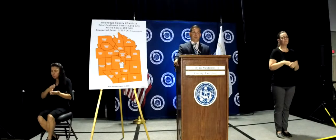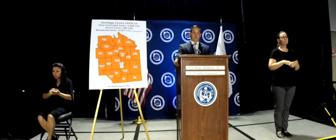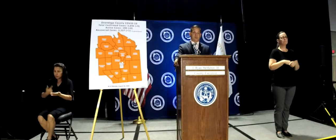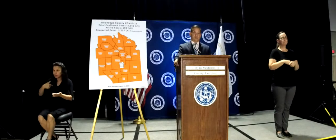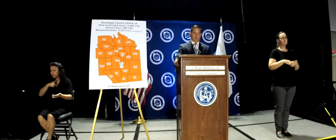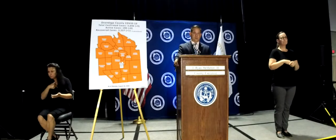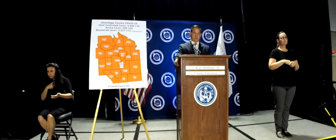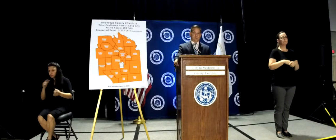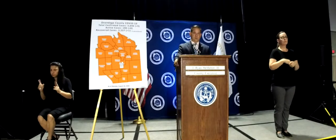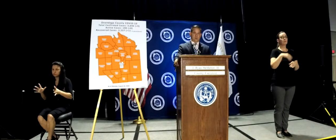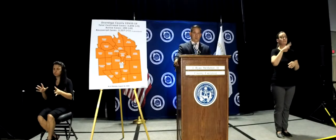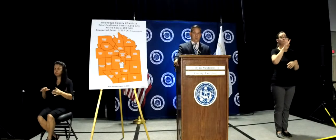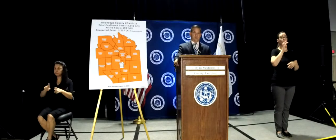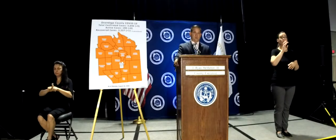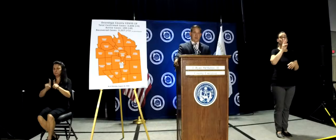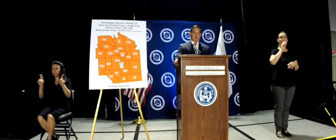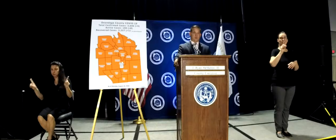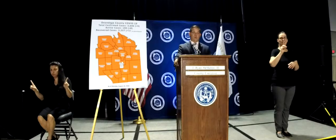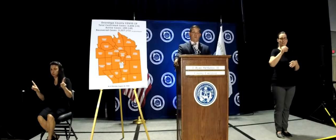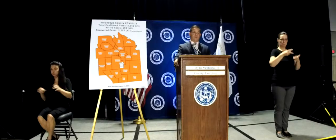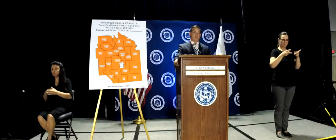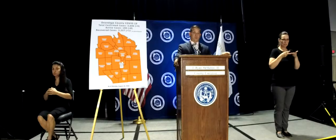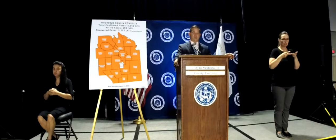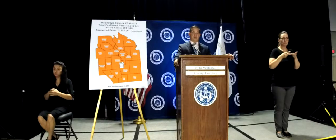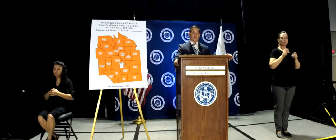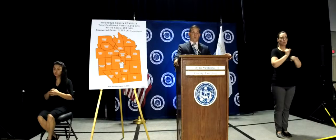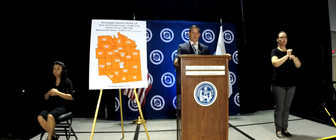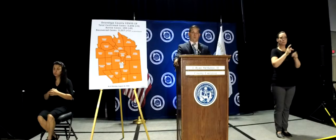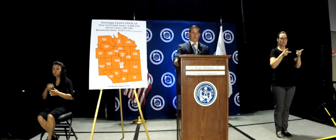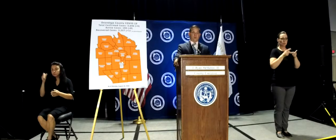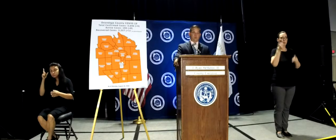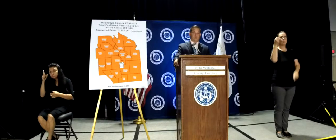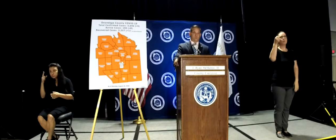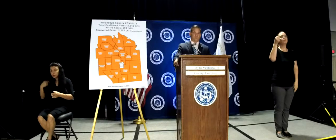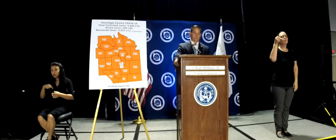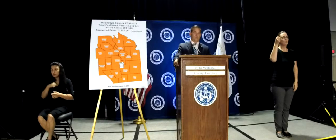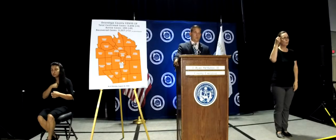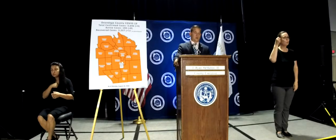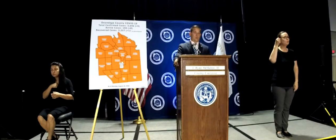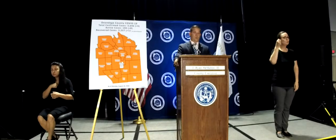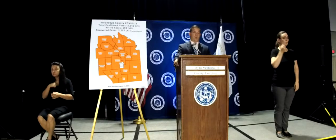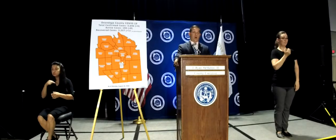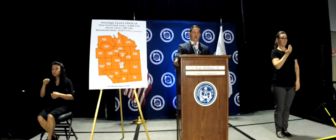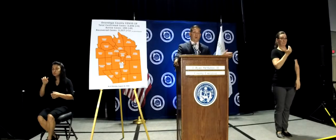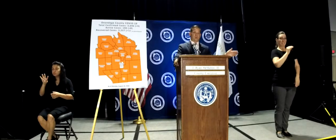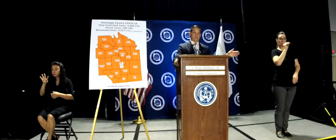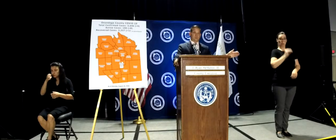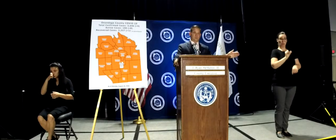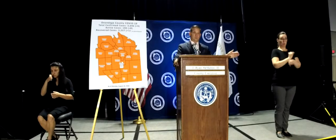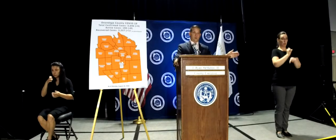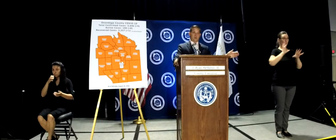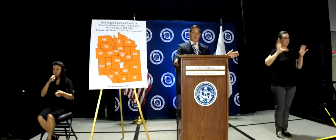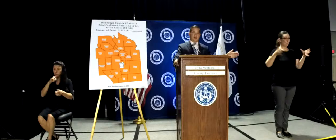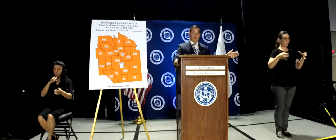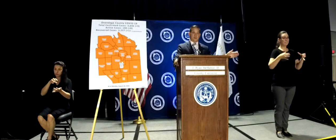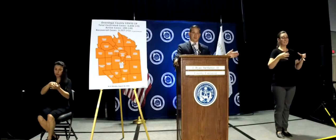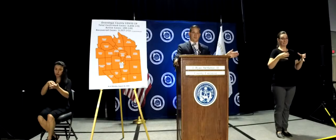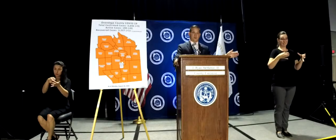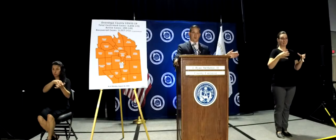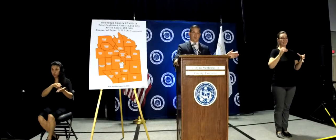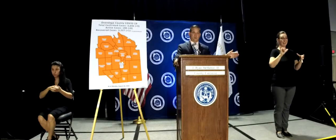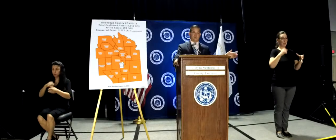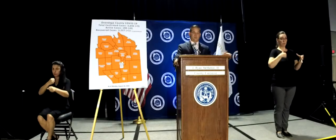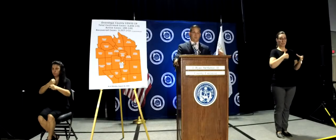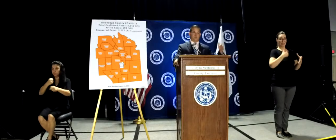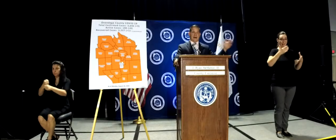460 positions. That is over 15% of our workforce that were hired when I was county executive